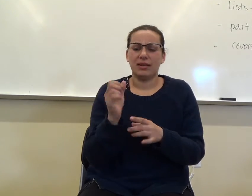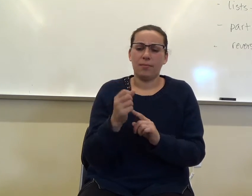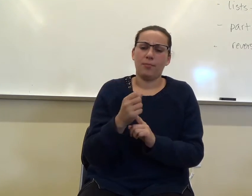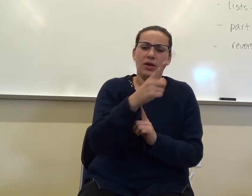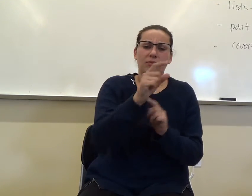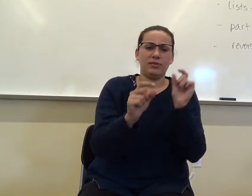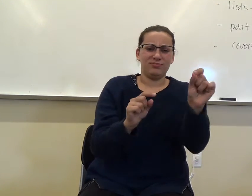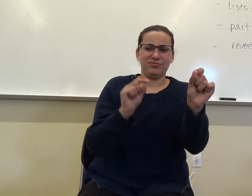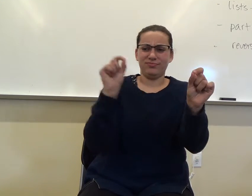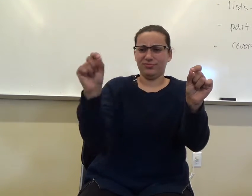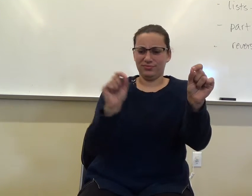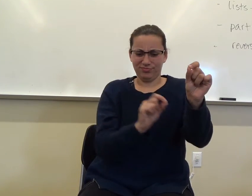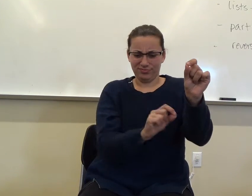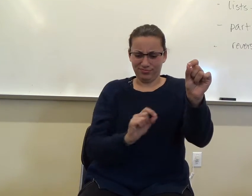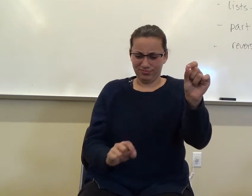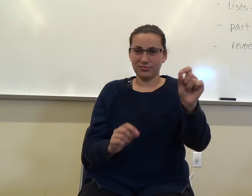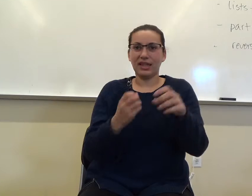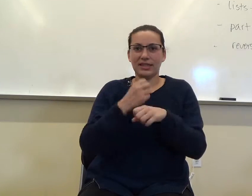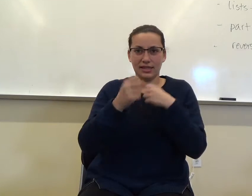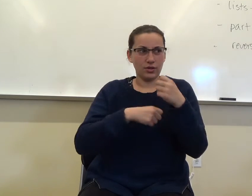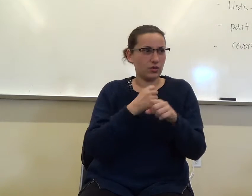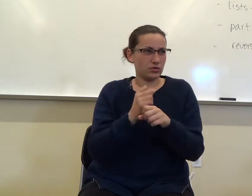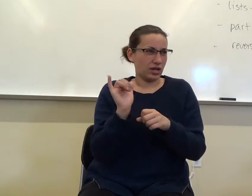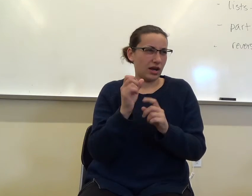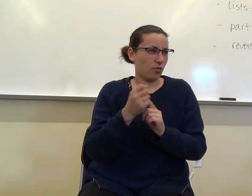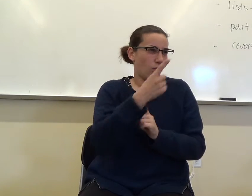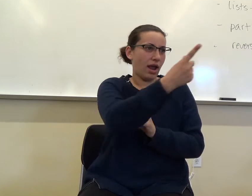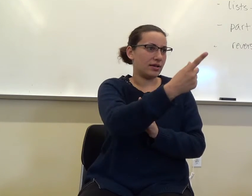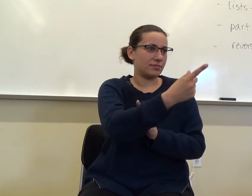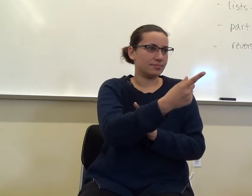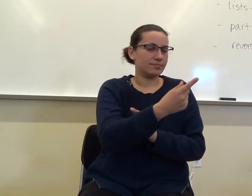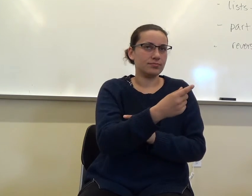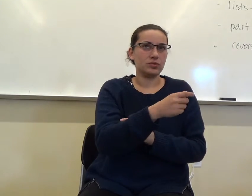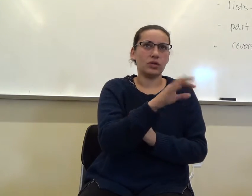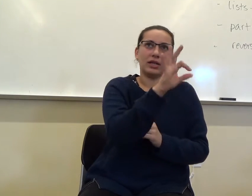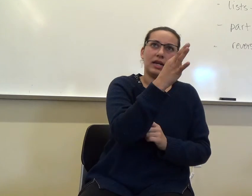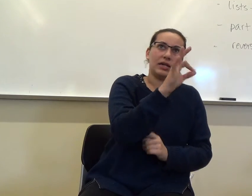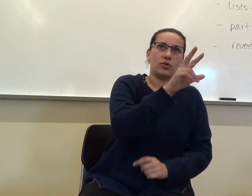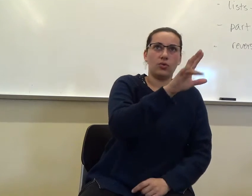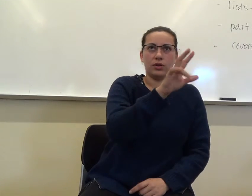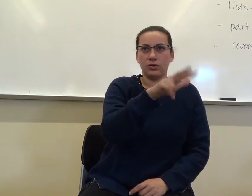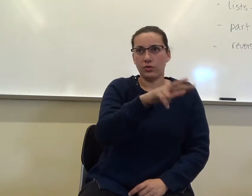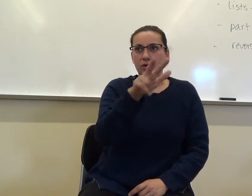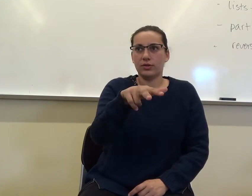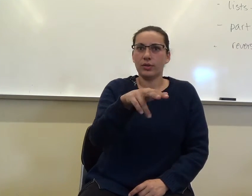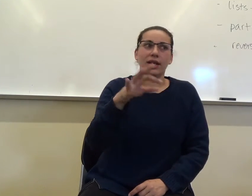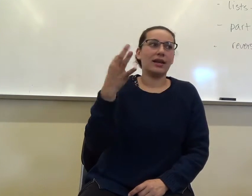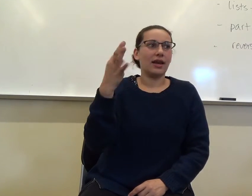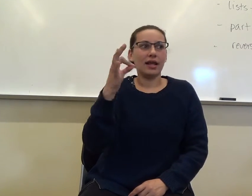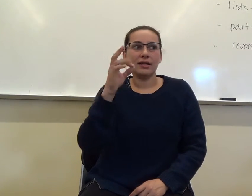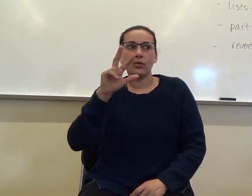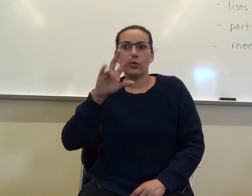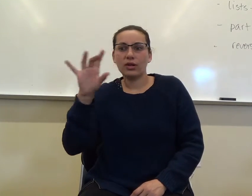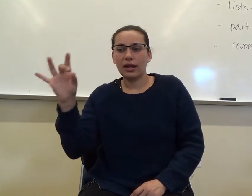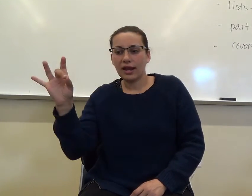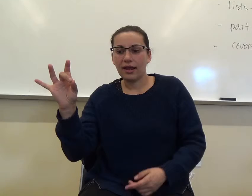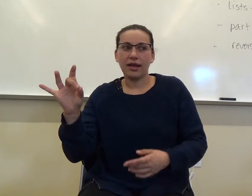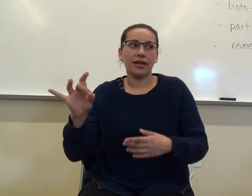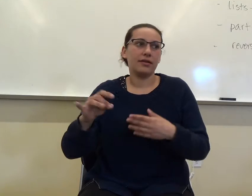So 1947, 1933, 1938. So, well, maybe this isn't a list of years, you know.